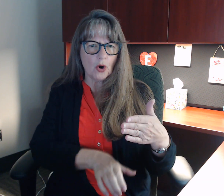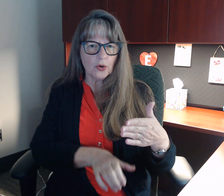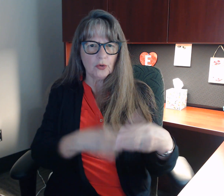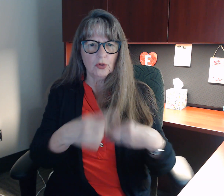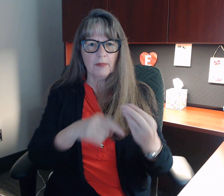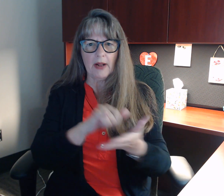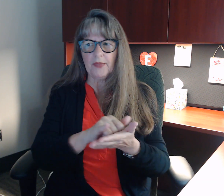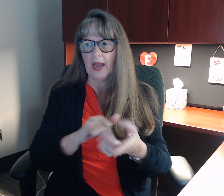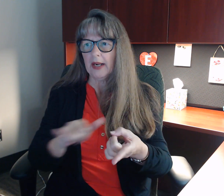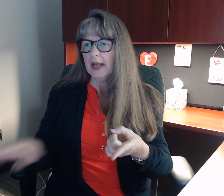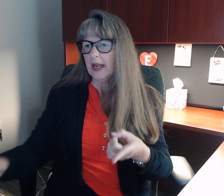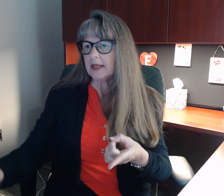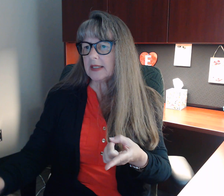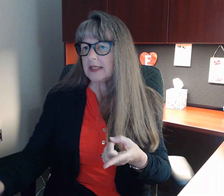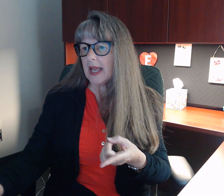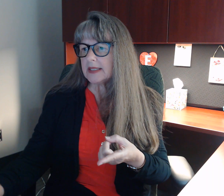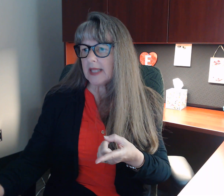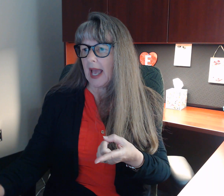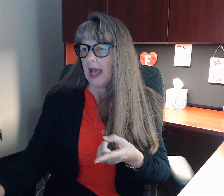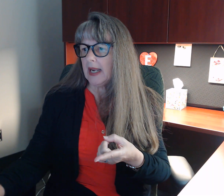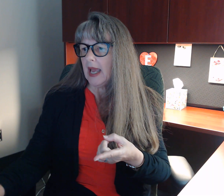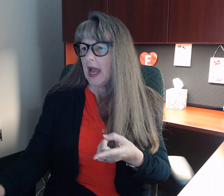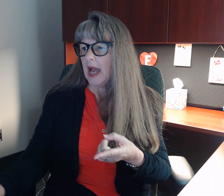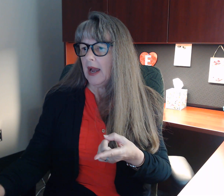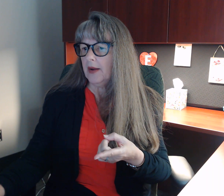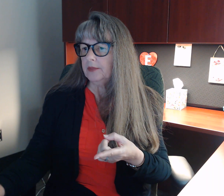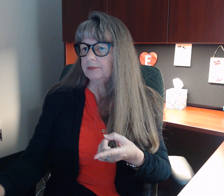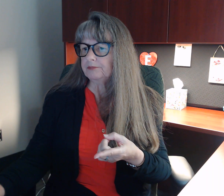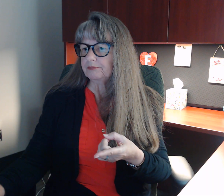article about that, because it says that